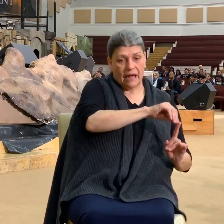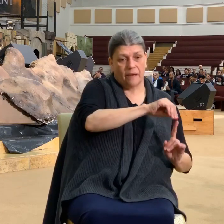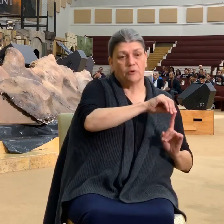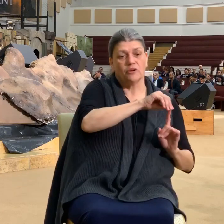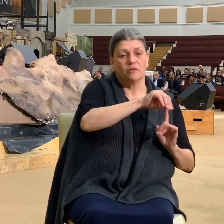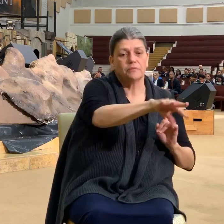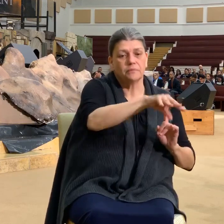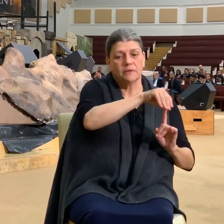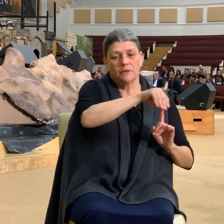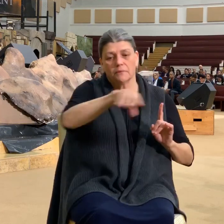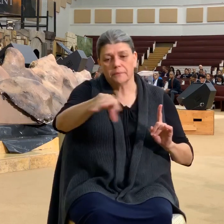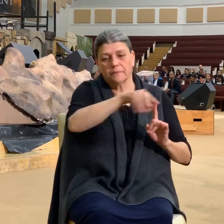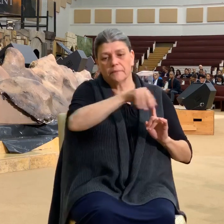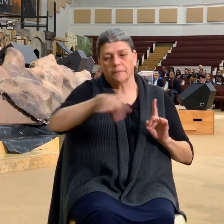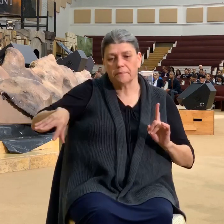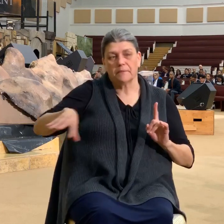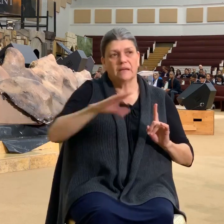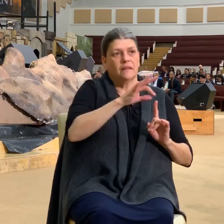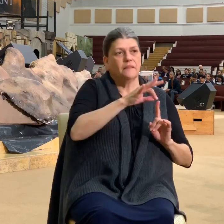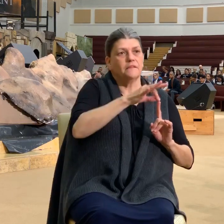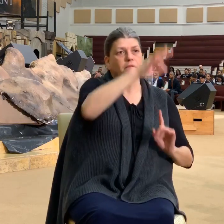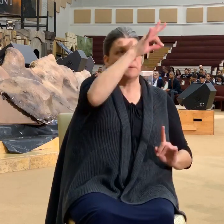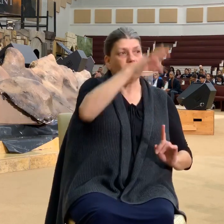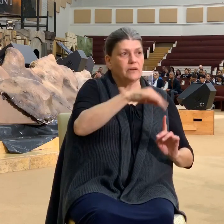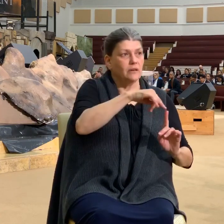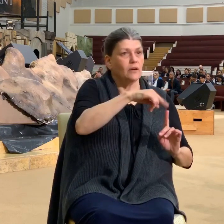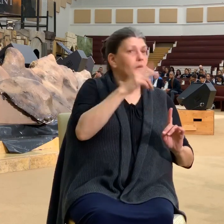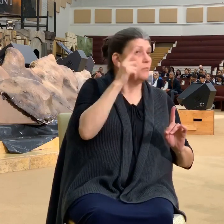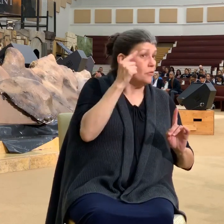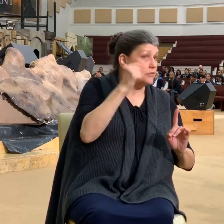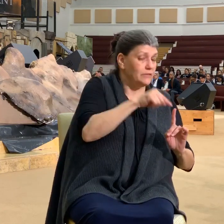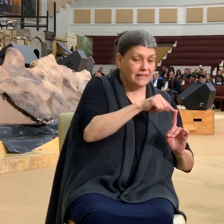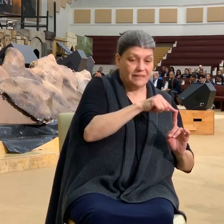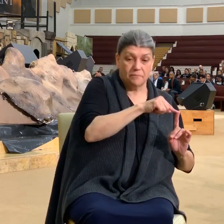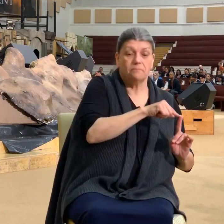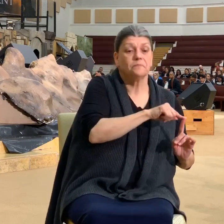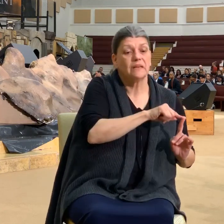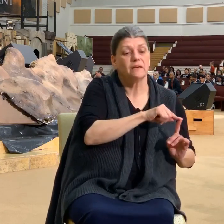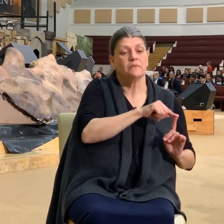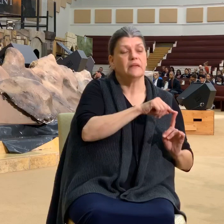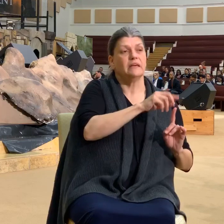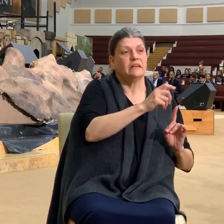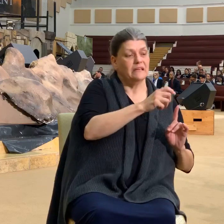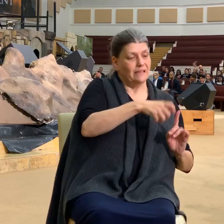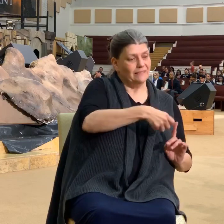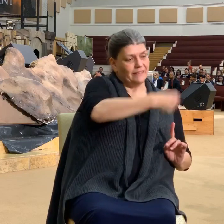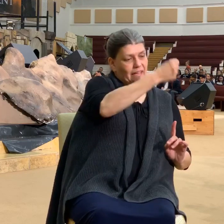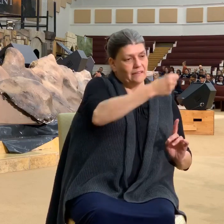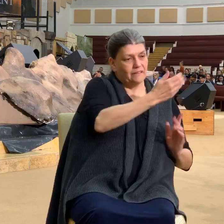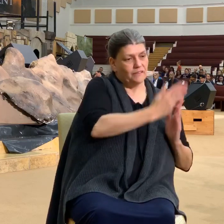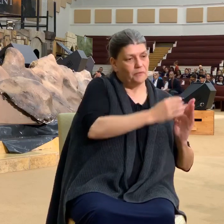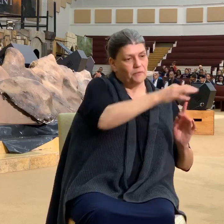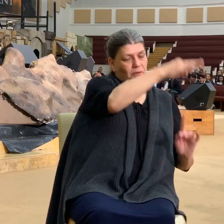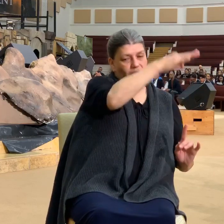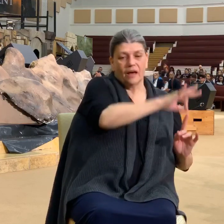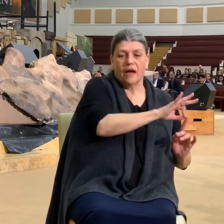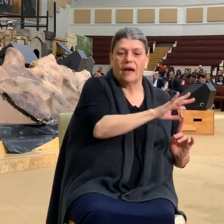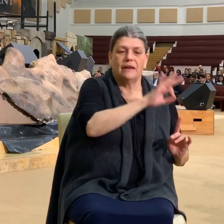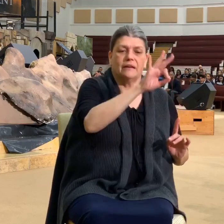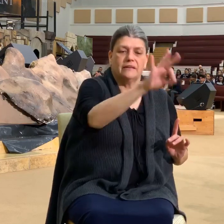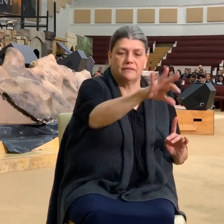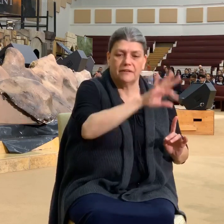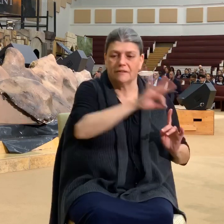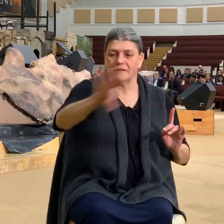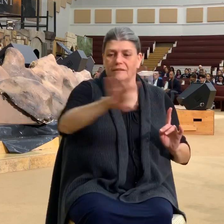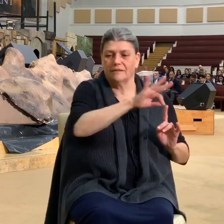put it on these men that have been faithful and that are faithful to you. I would be dumb to try to